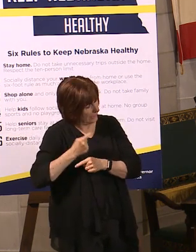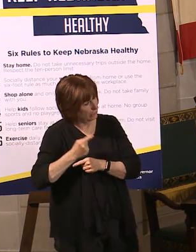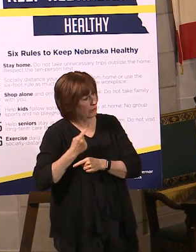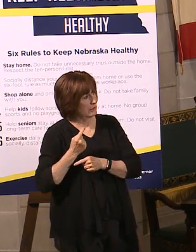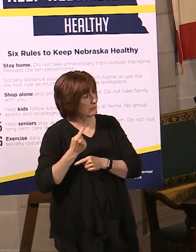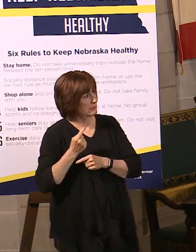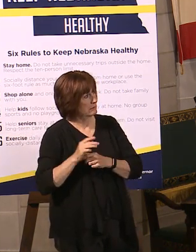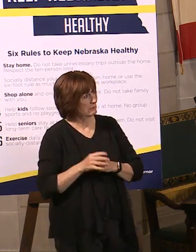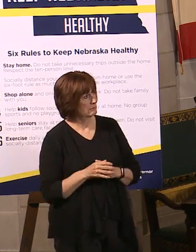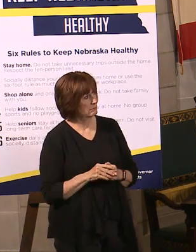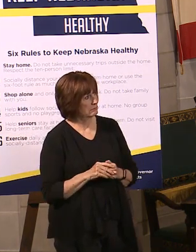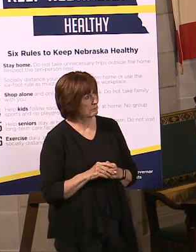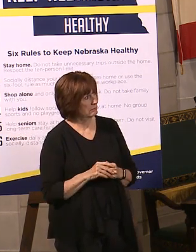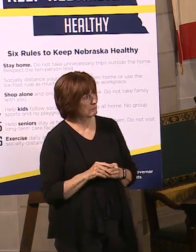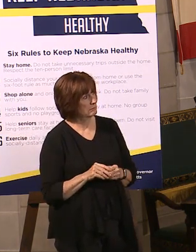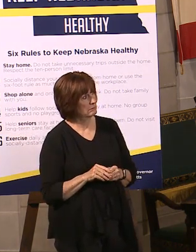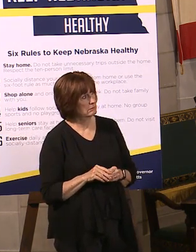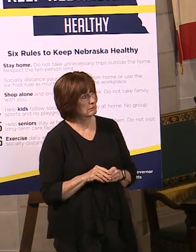accurate.